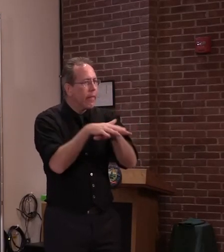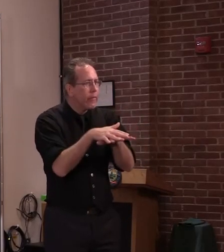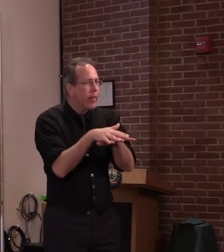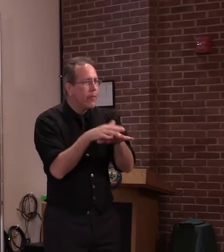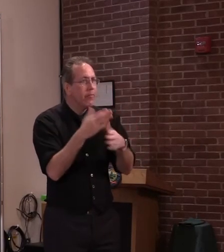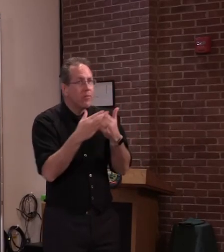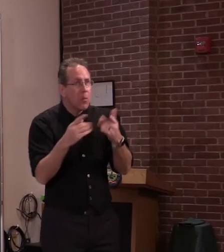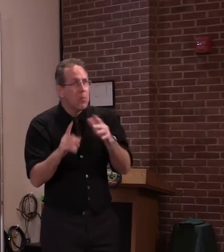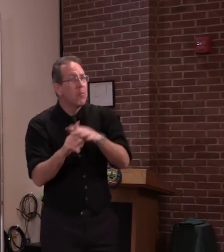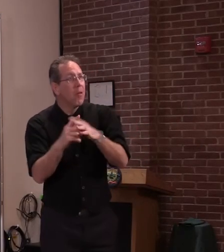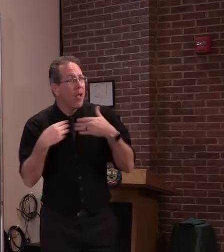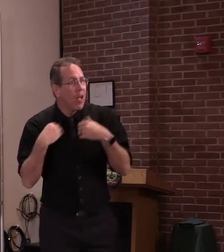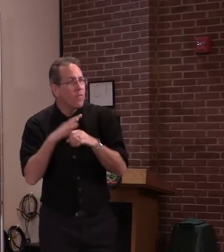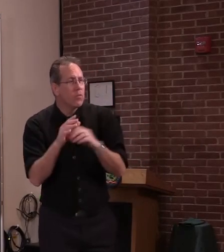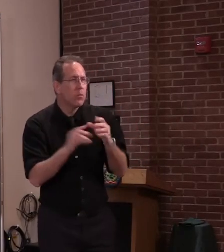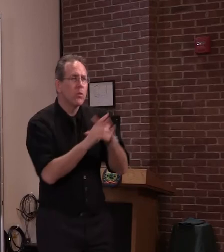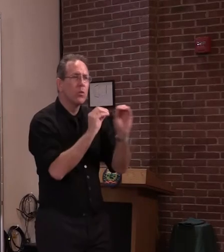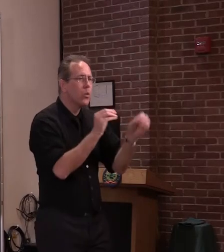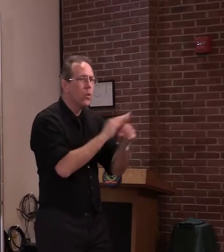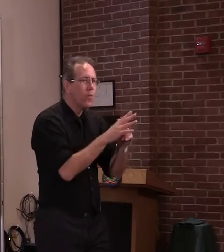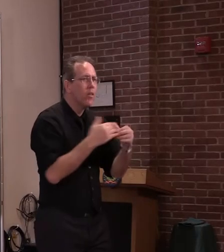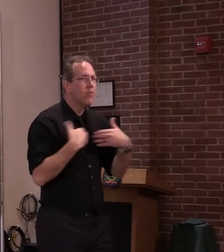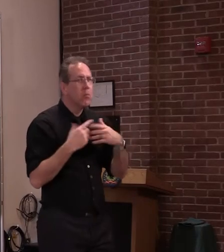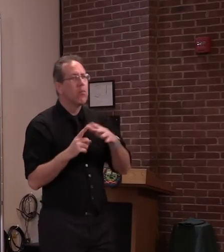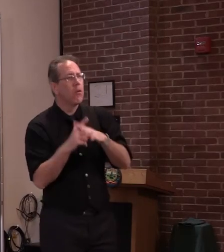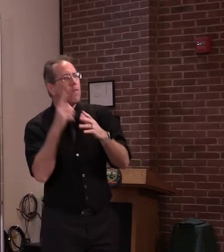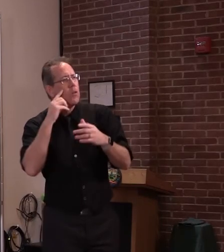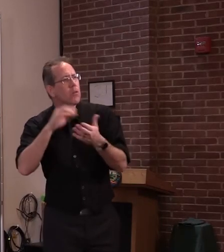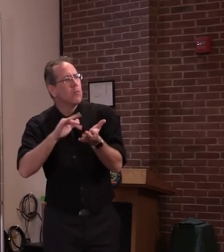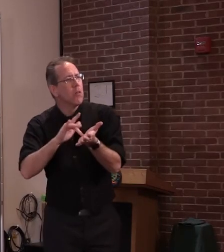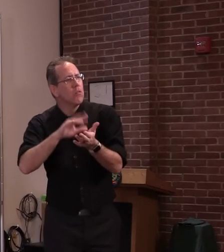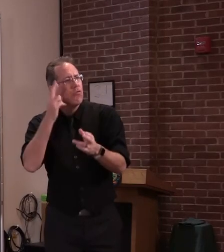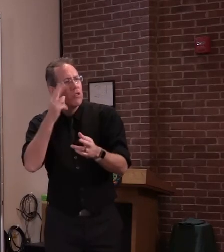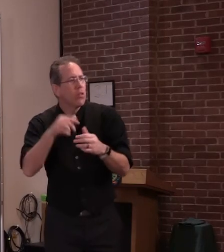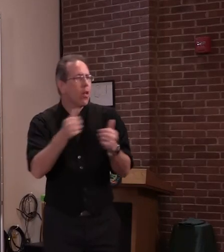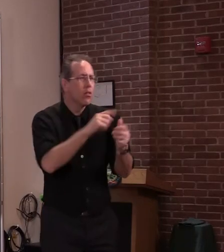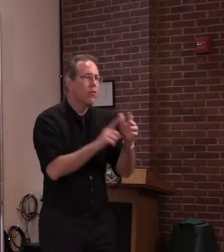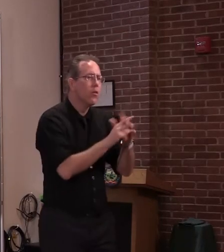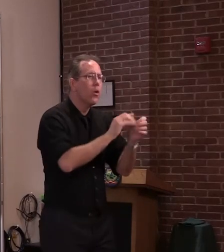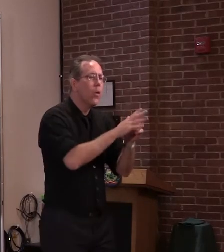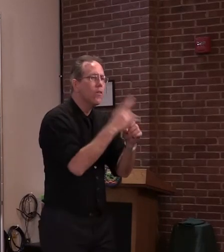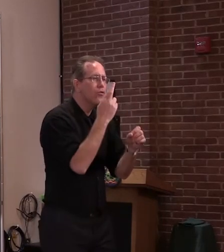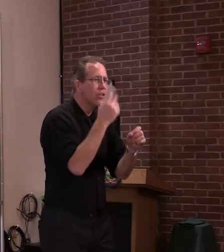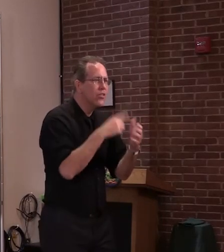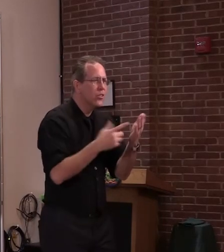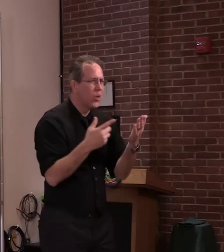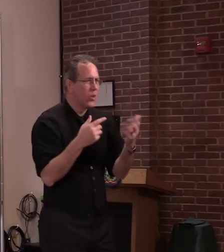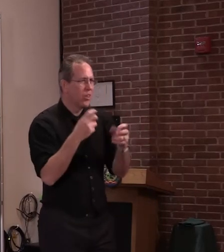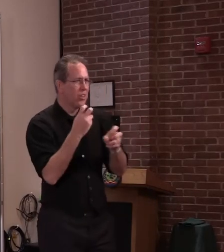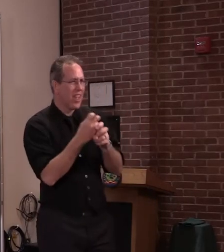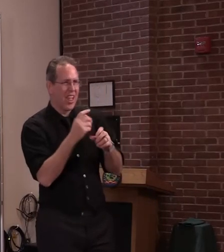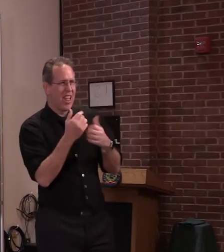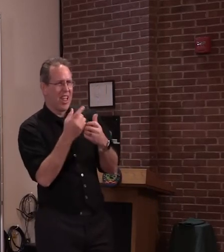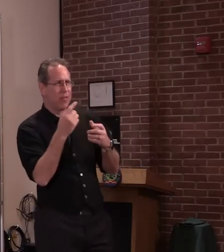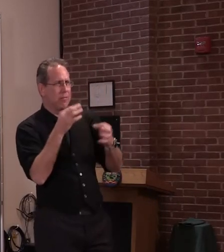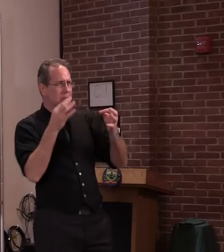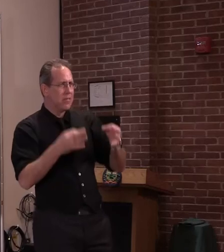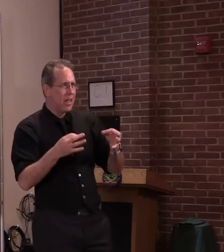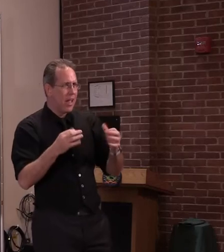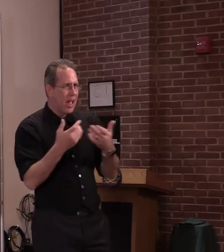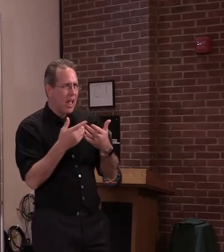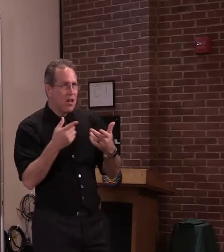anyways. And COVID could be the straw that breaks the camel's back, even though it wasn't mainly their reason for admission. It